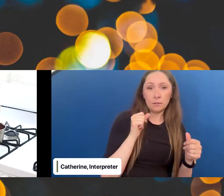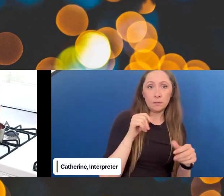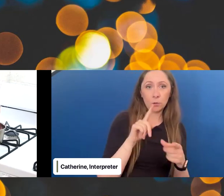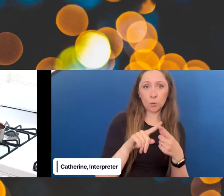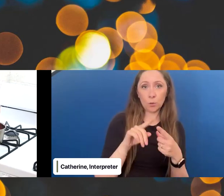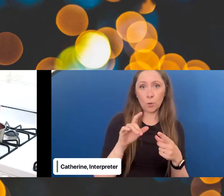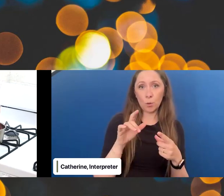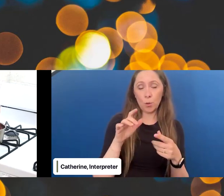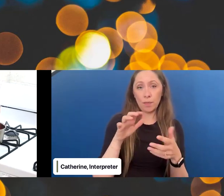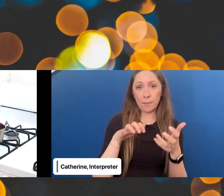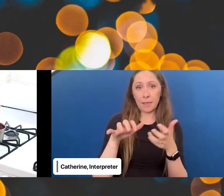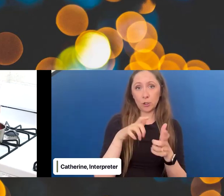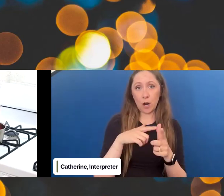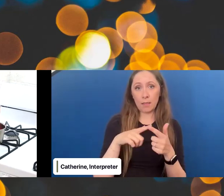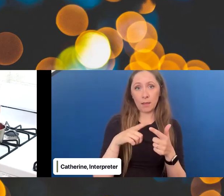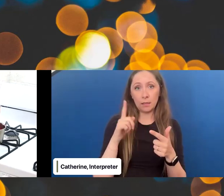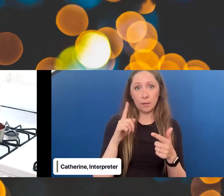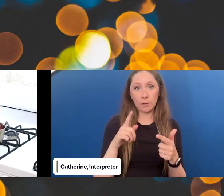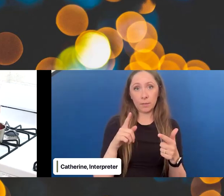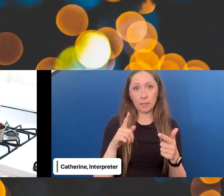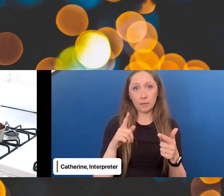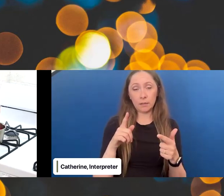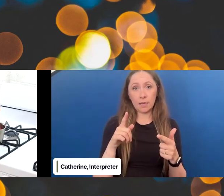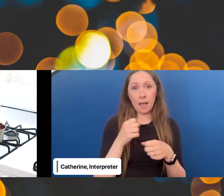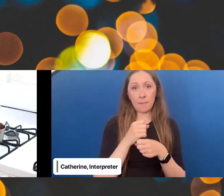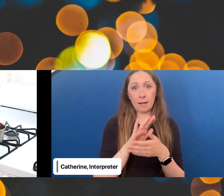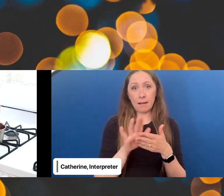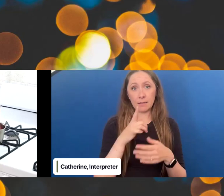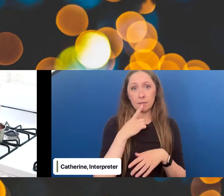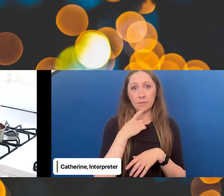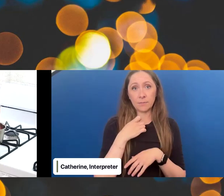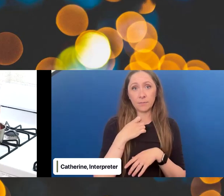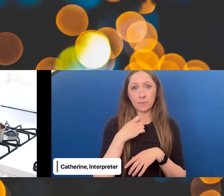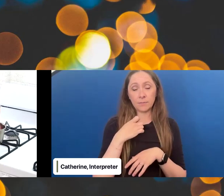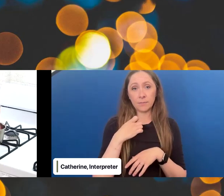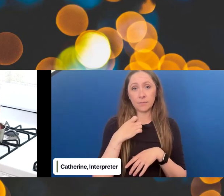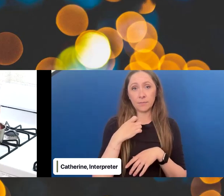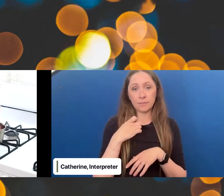cornstarch mixture and break down and form like a nice red